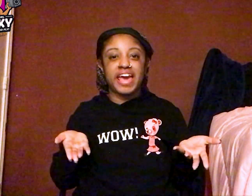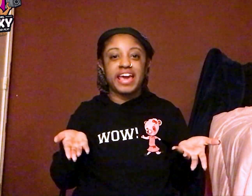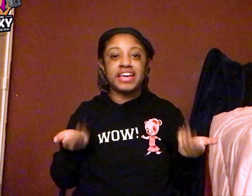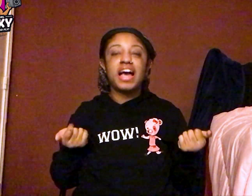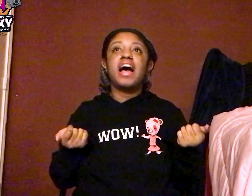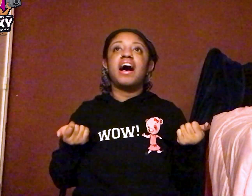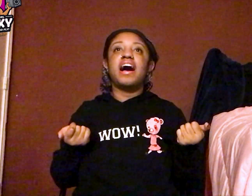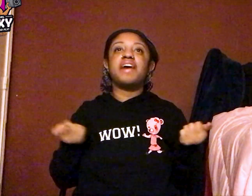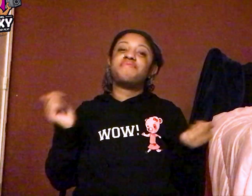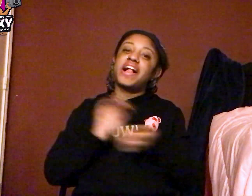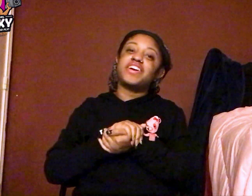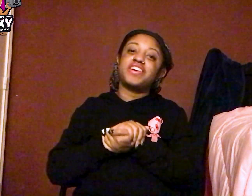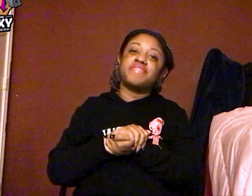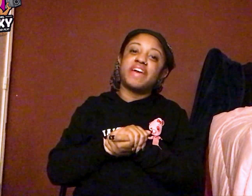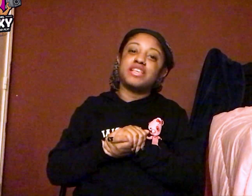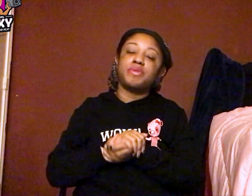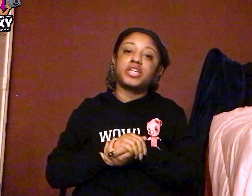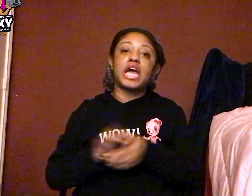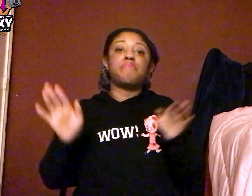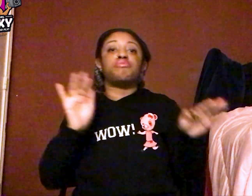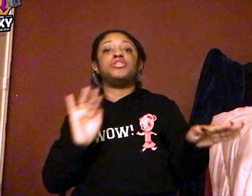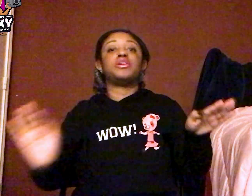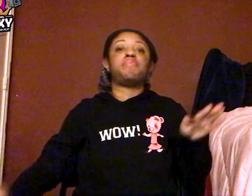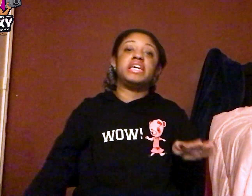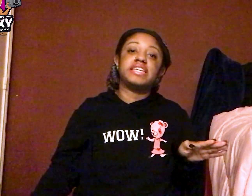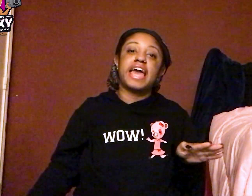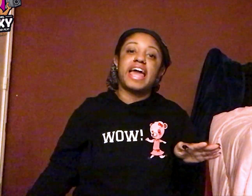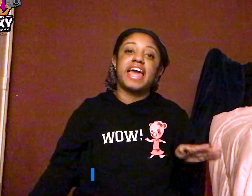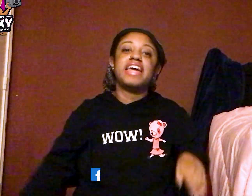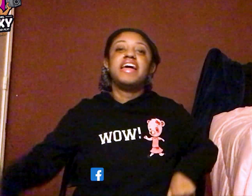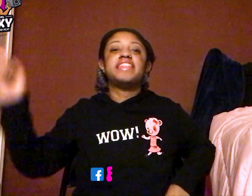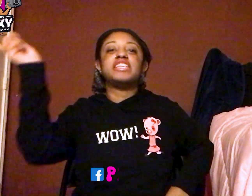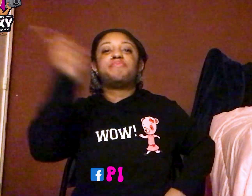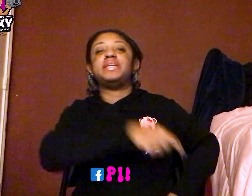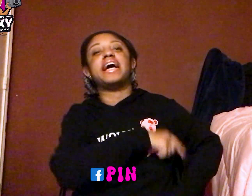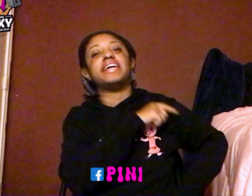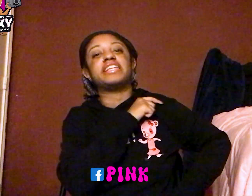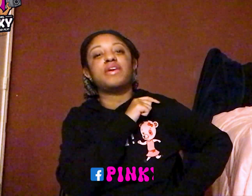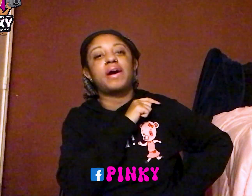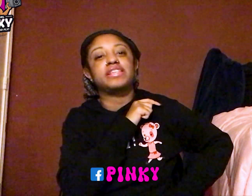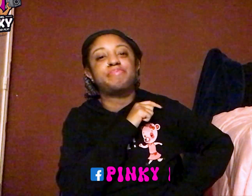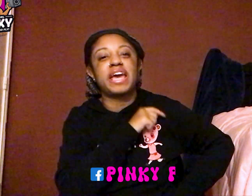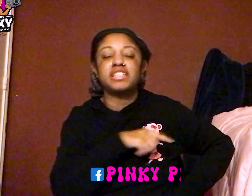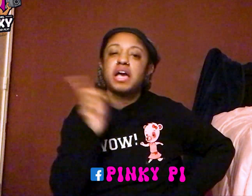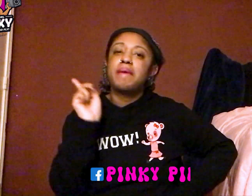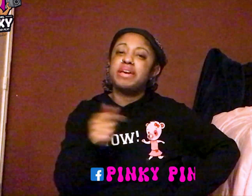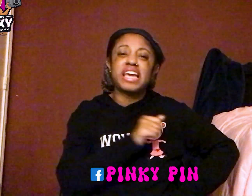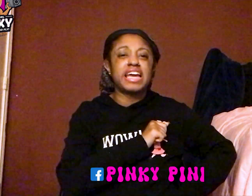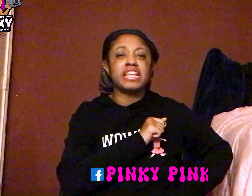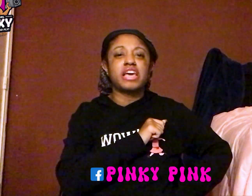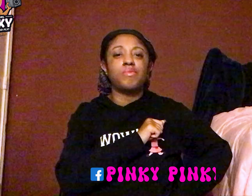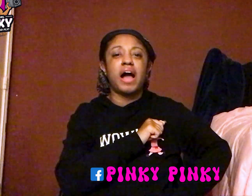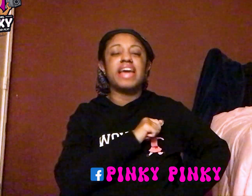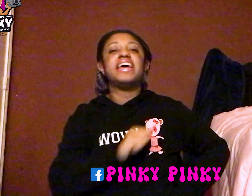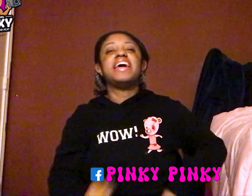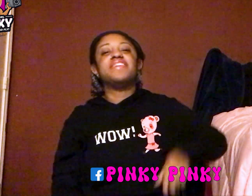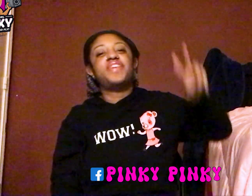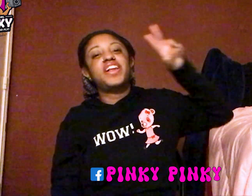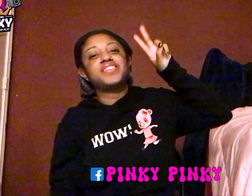okay? Follow girl on Facebook at Pinky. That's Pinky space Pinky. And follow two